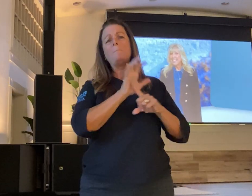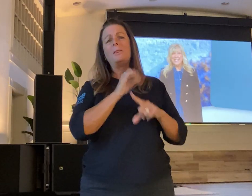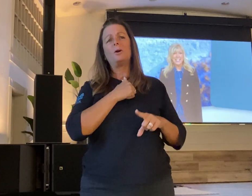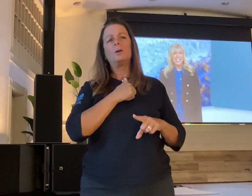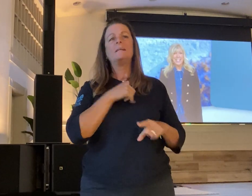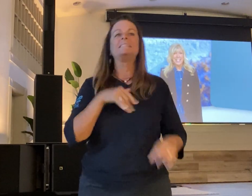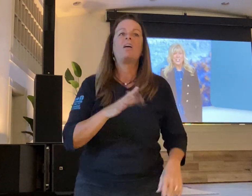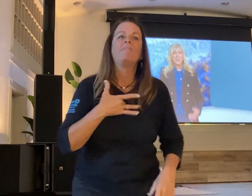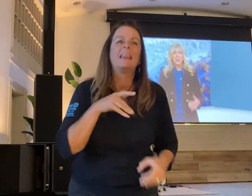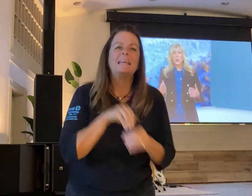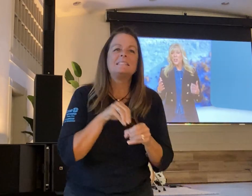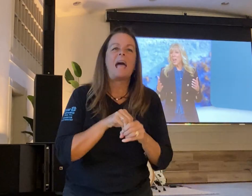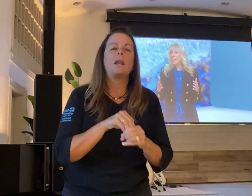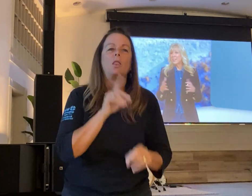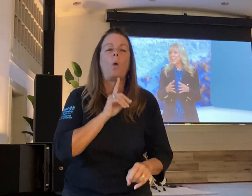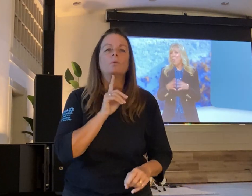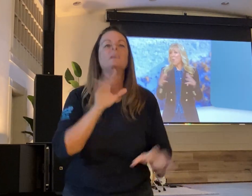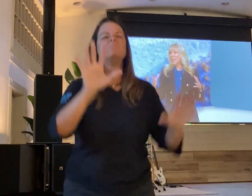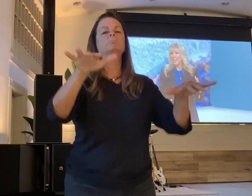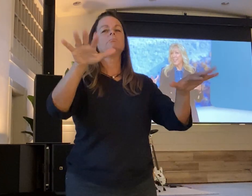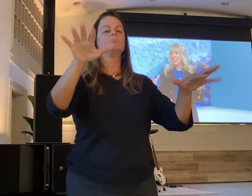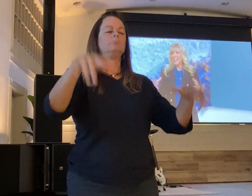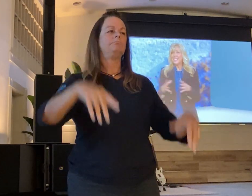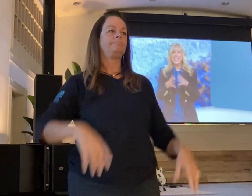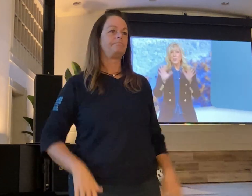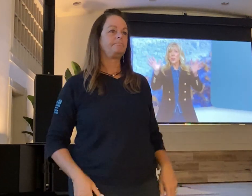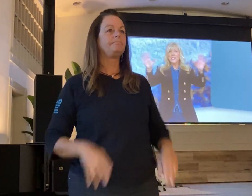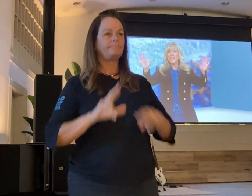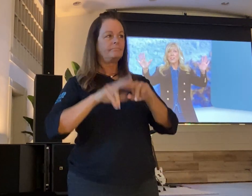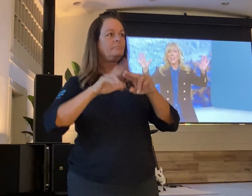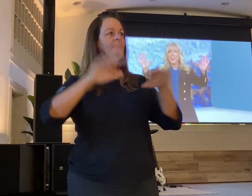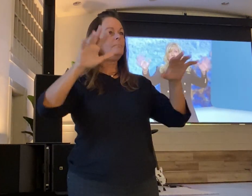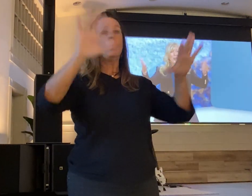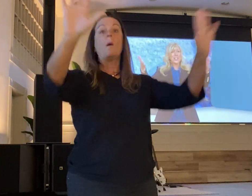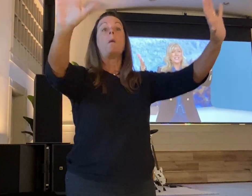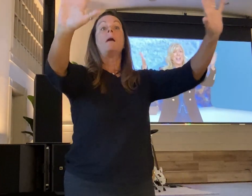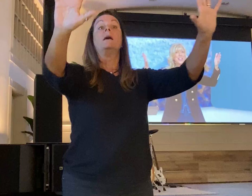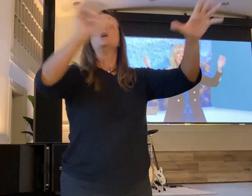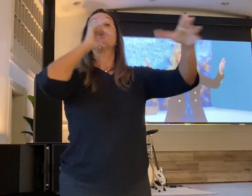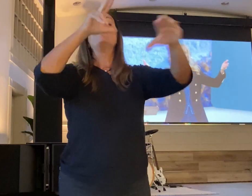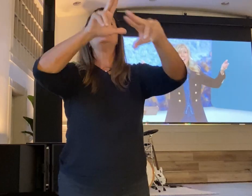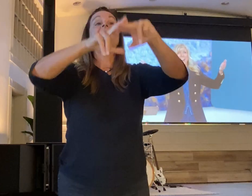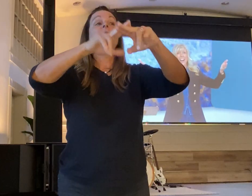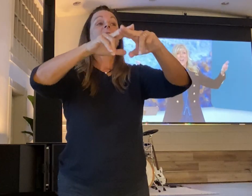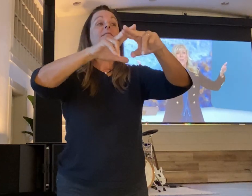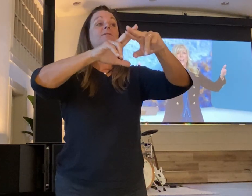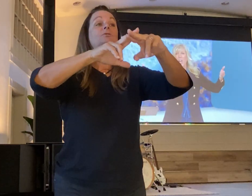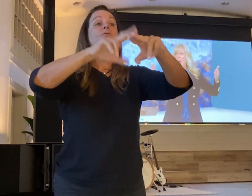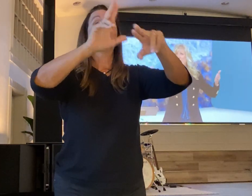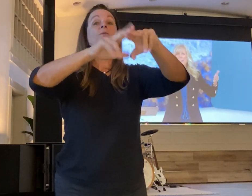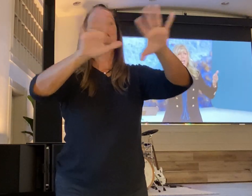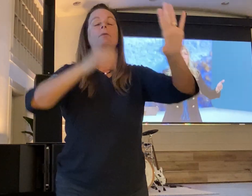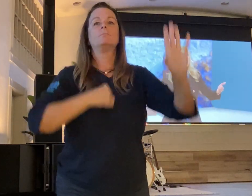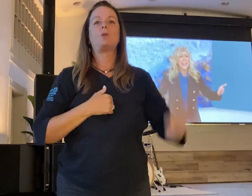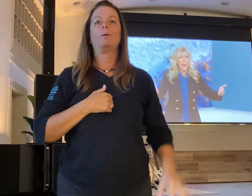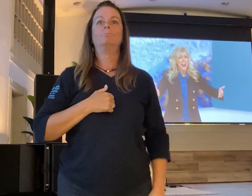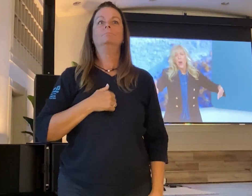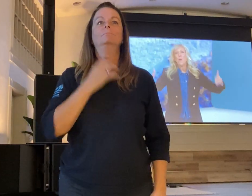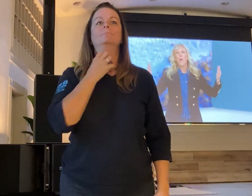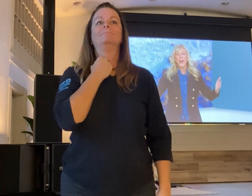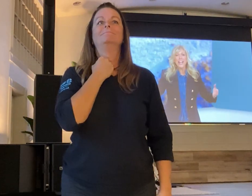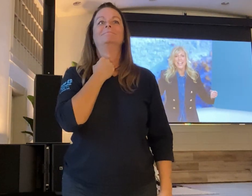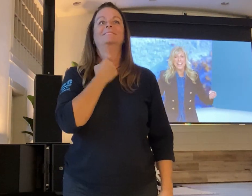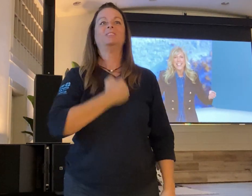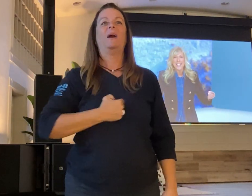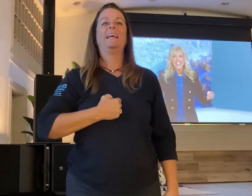or unpopular. See, this, you're not, this warning, it is not, don't sit down yet. Warning is not, I'm making a